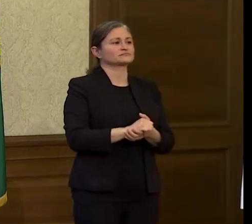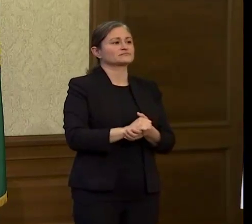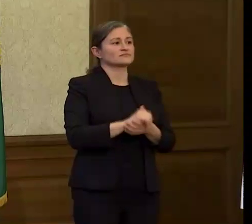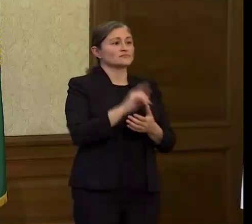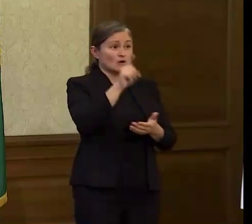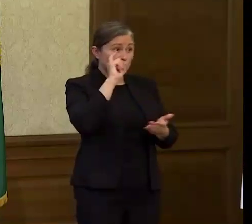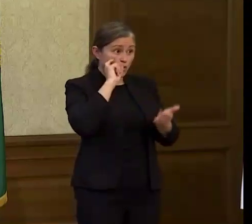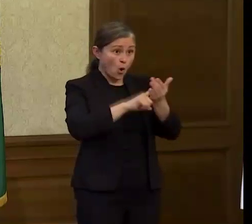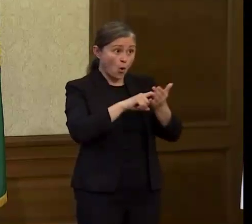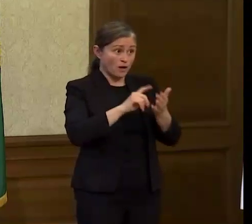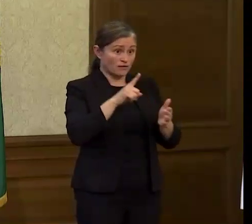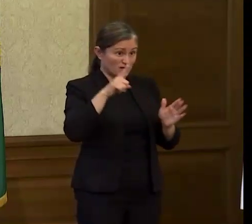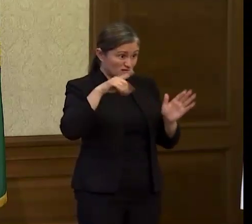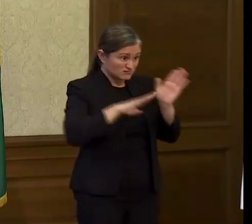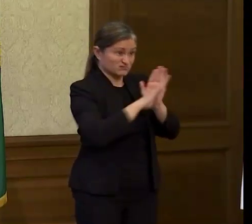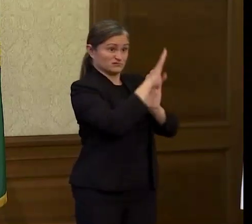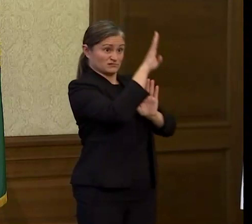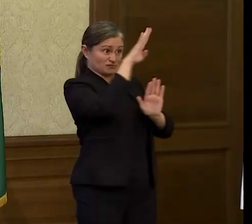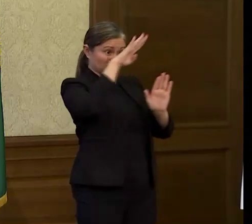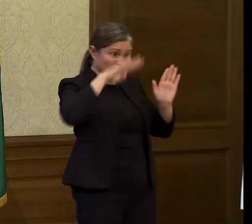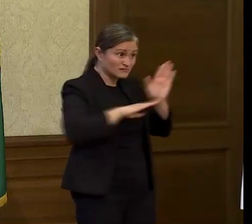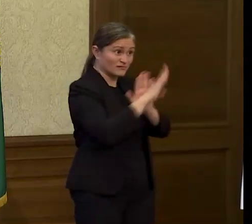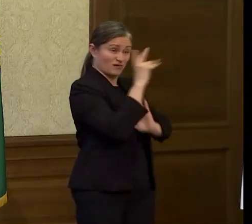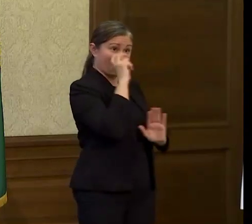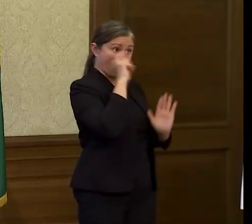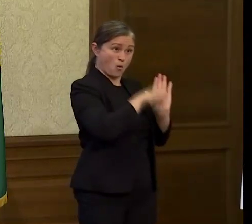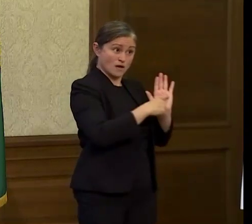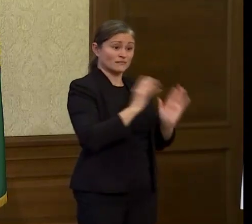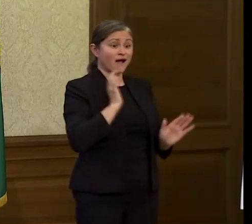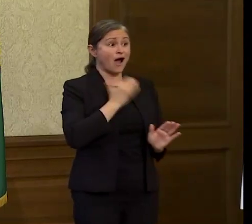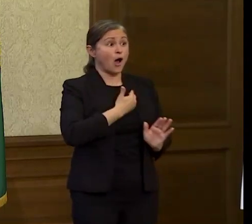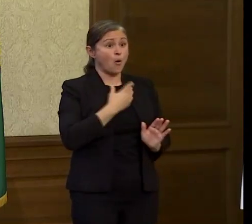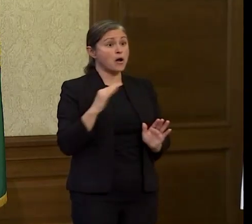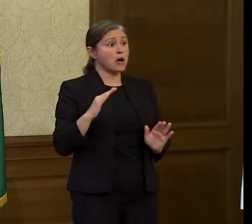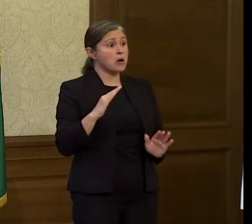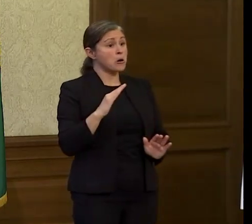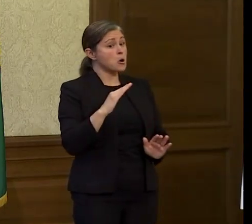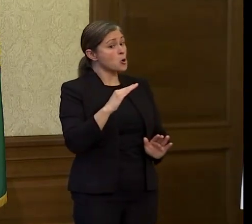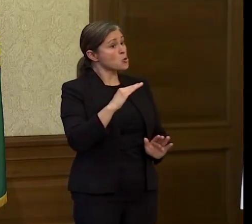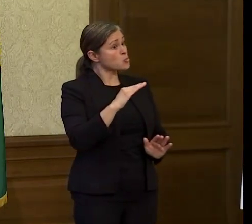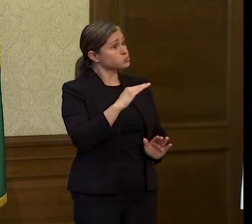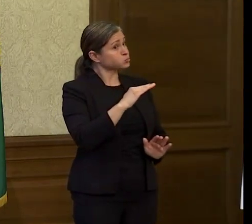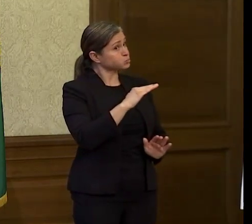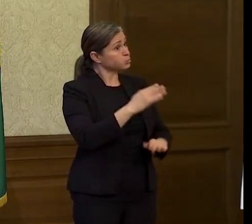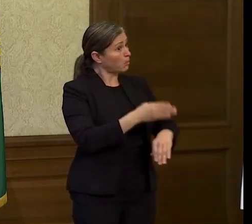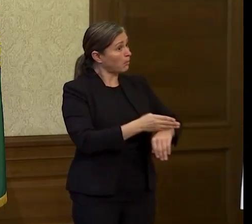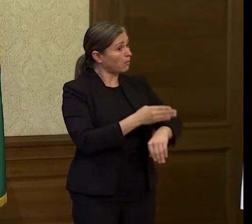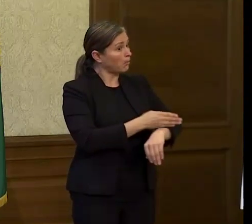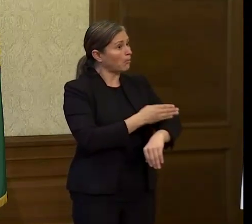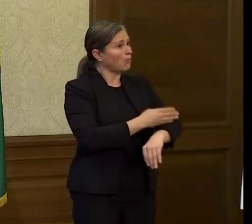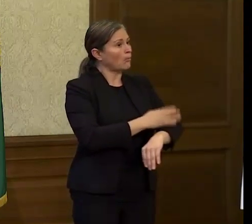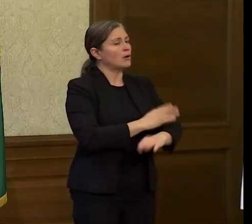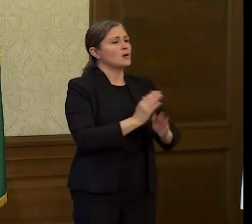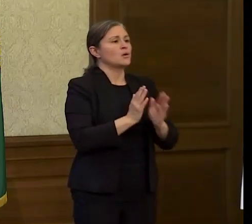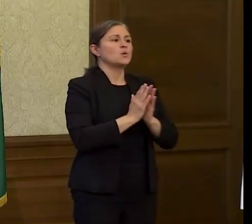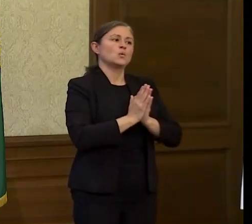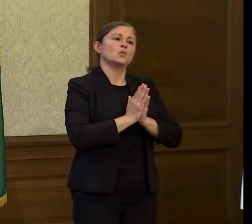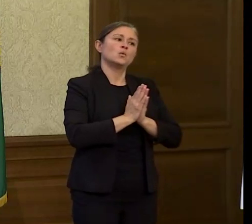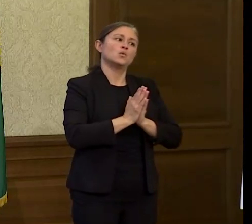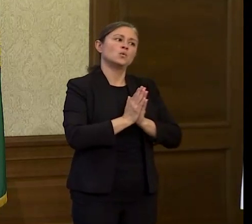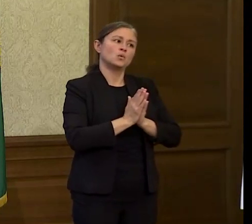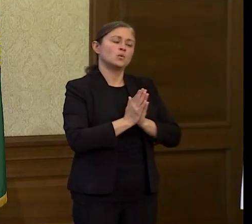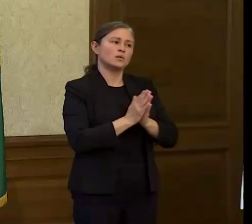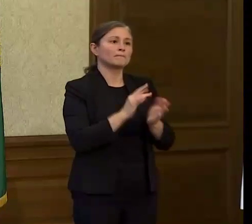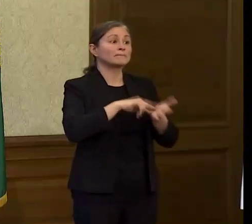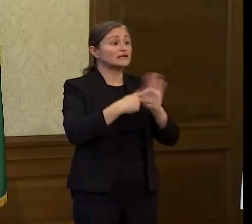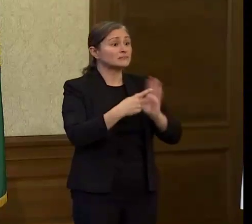things we're doing appear to be working. They've given us additional time to build our hospital capacity to serve the